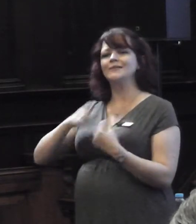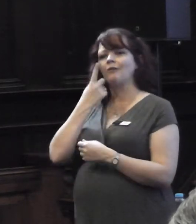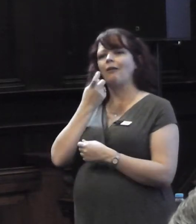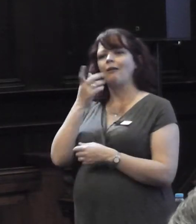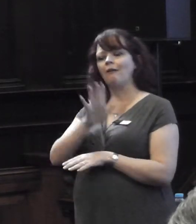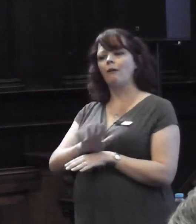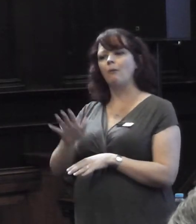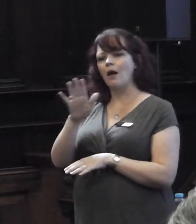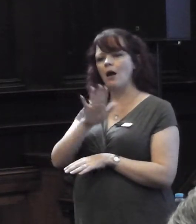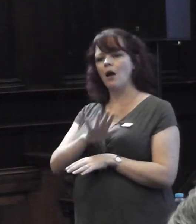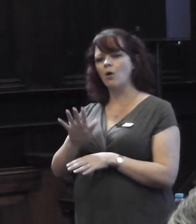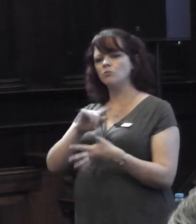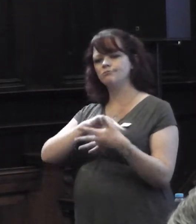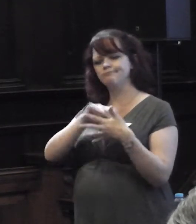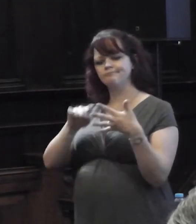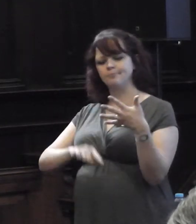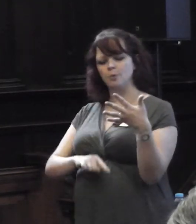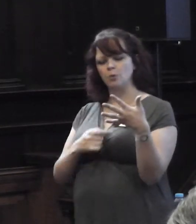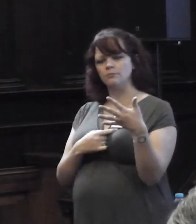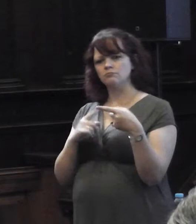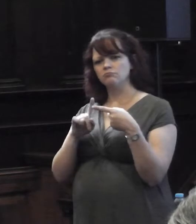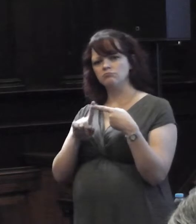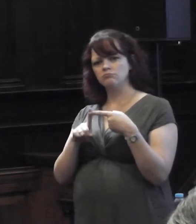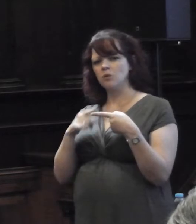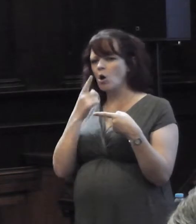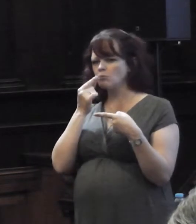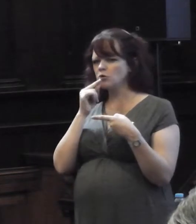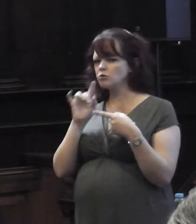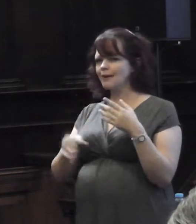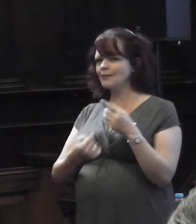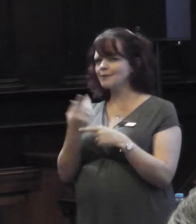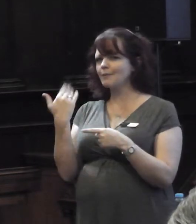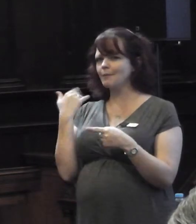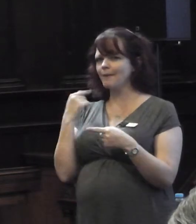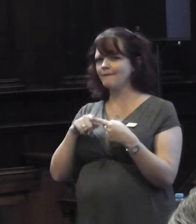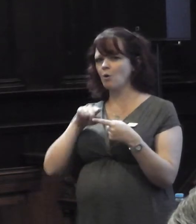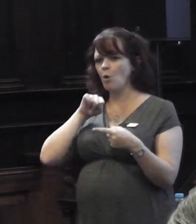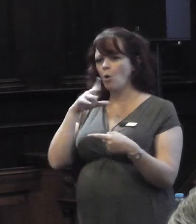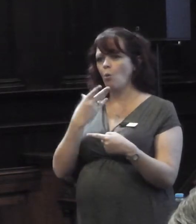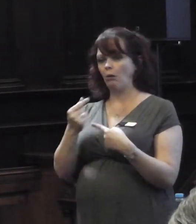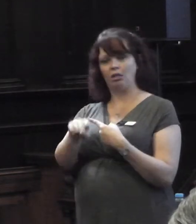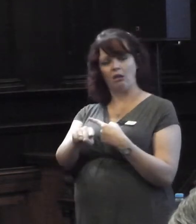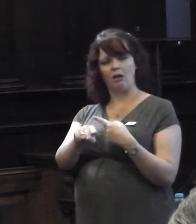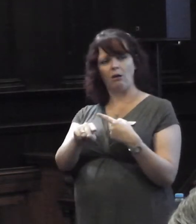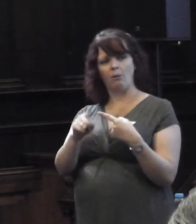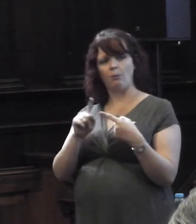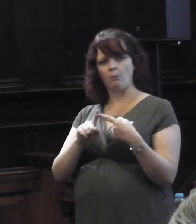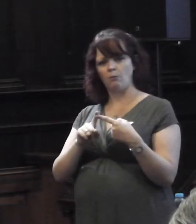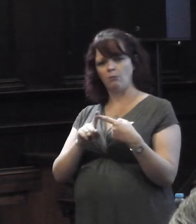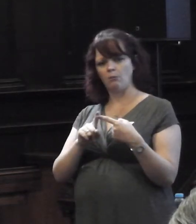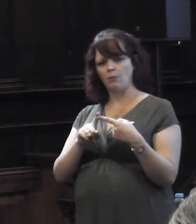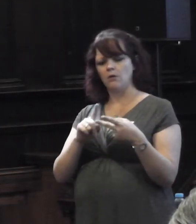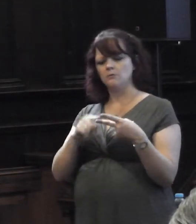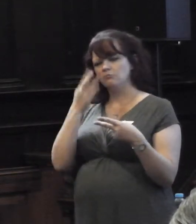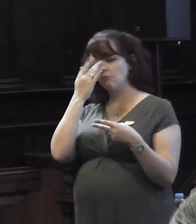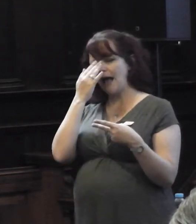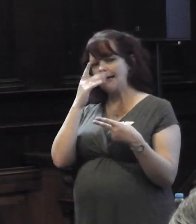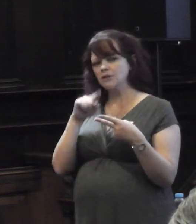factors. Has the offender previous convictions? How old is he or